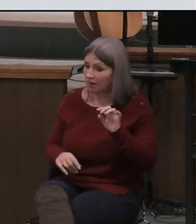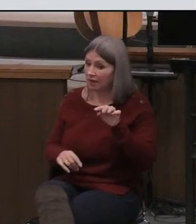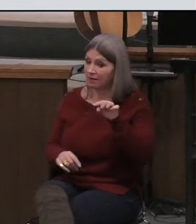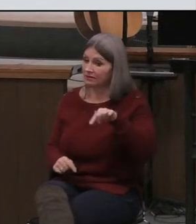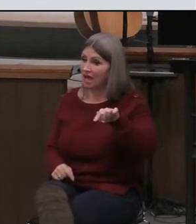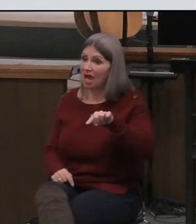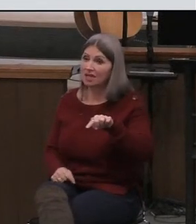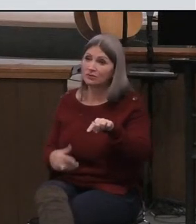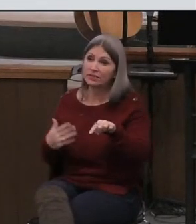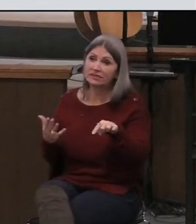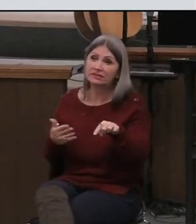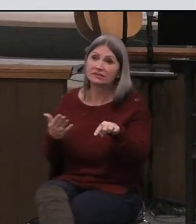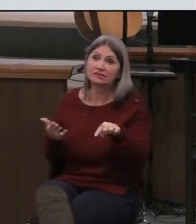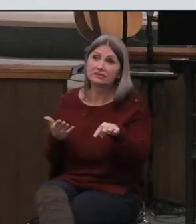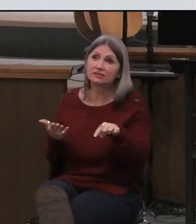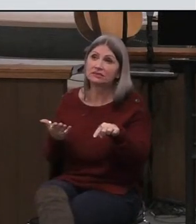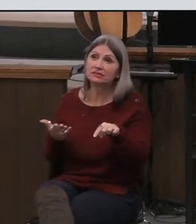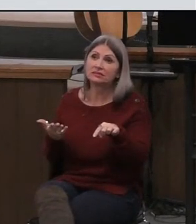were,